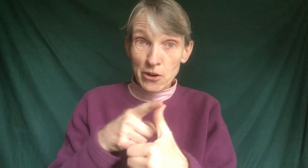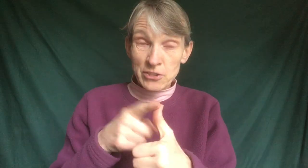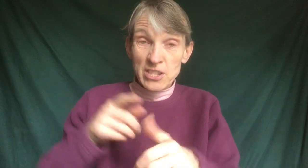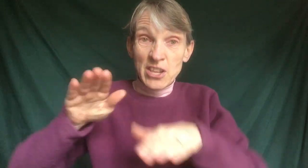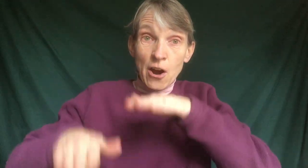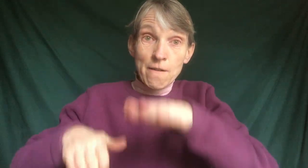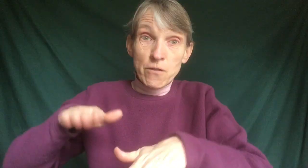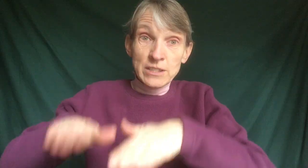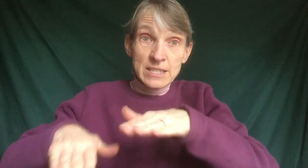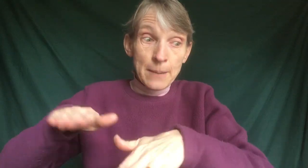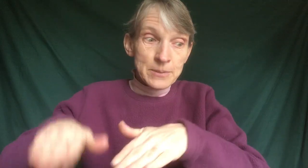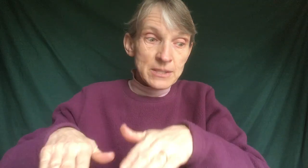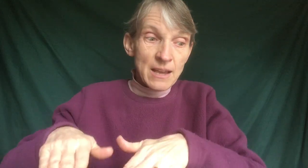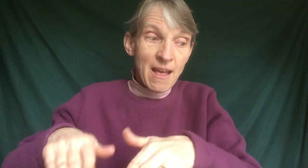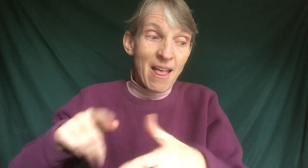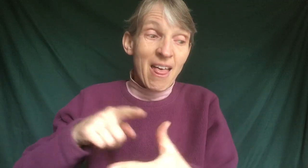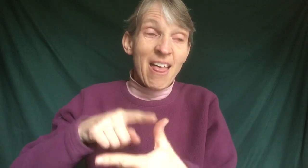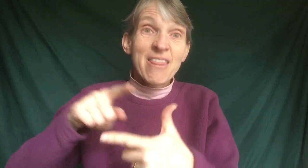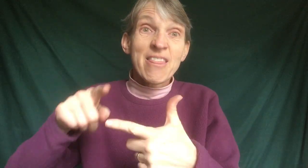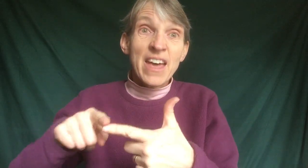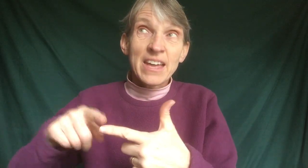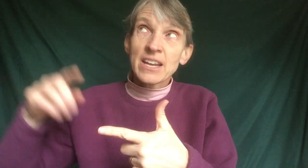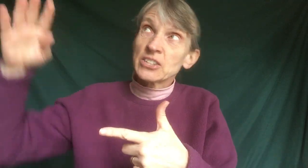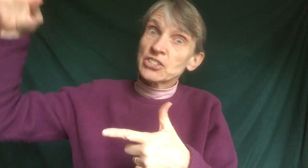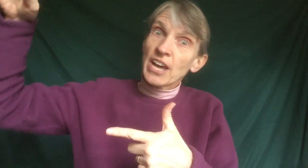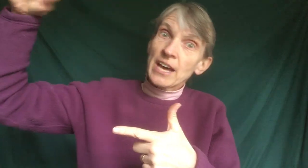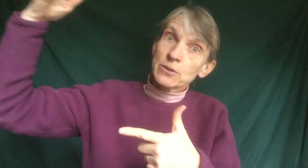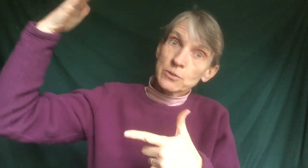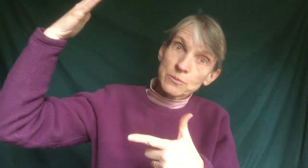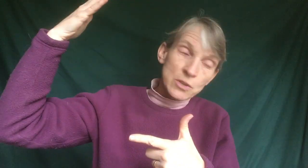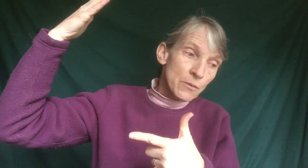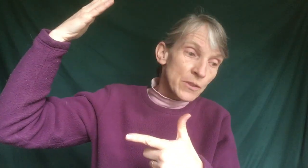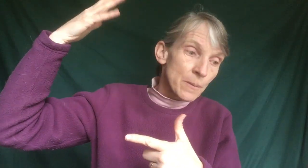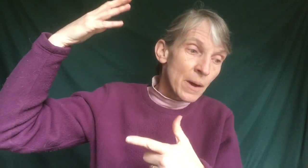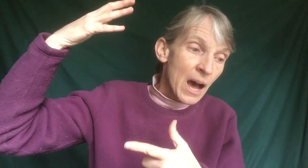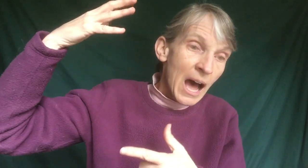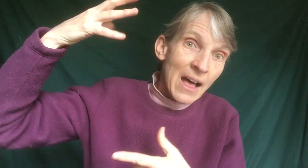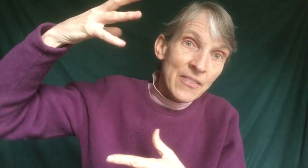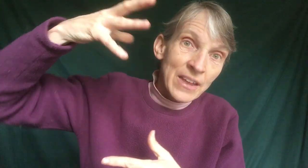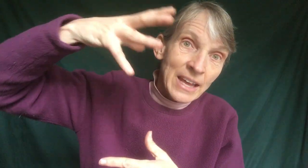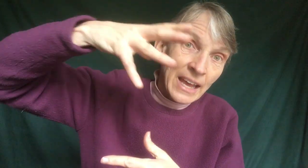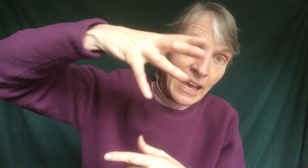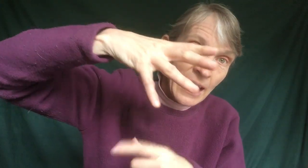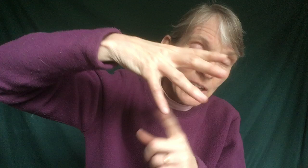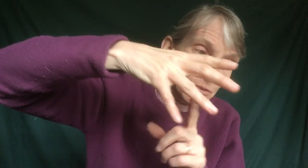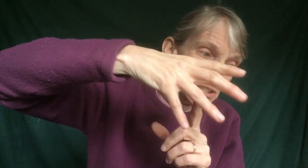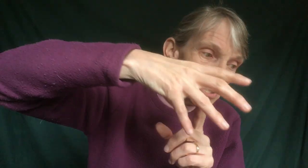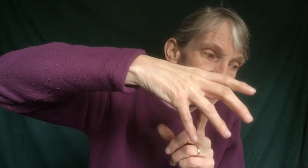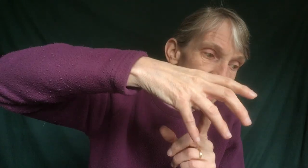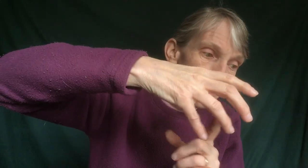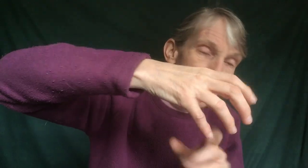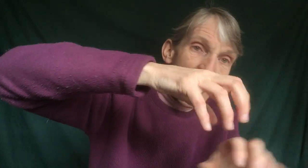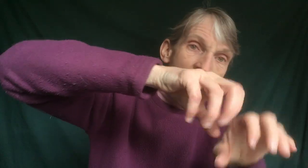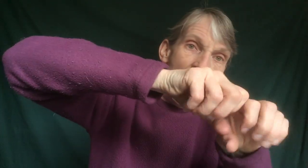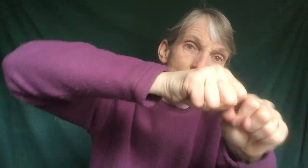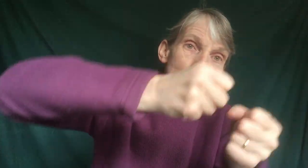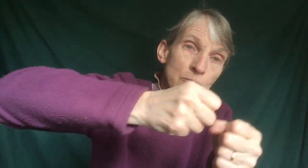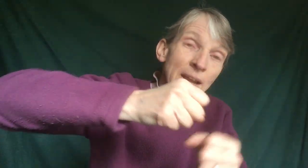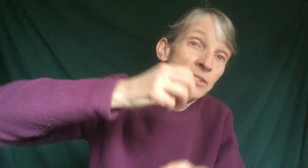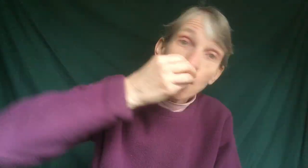First, there are footsteps. Then a shadow looms over them. Then a hand reaches down and breaks off